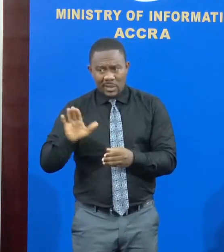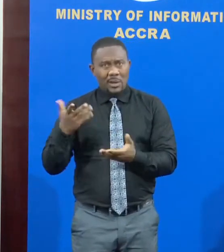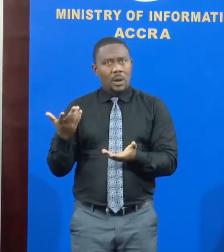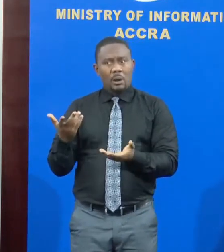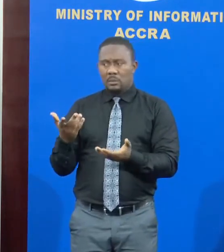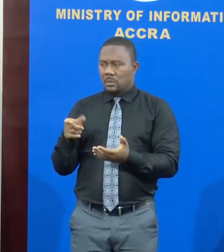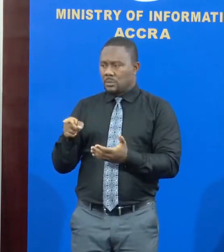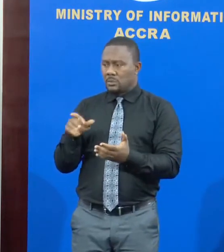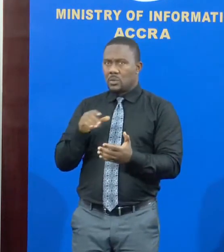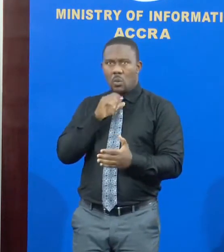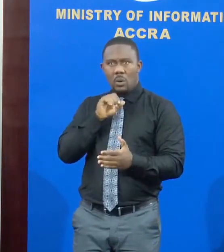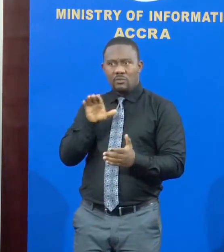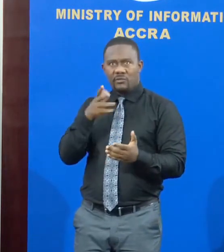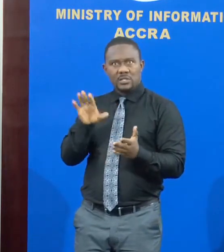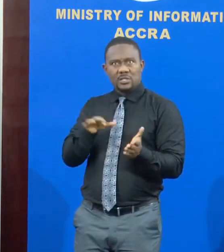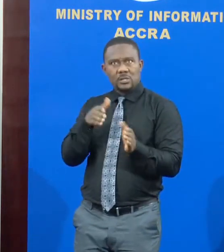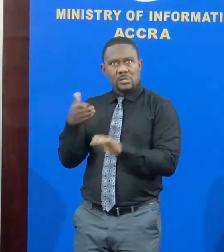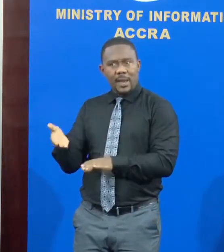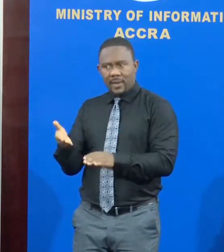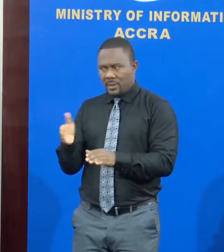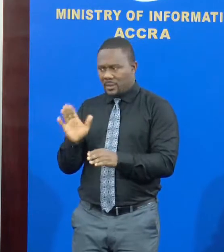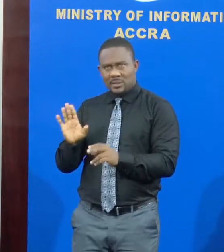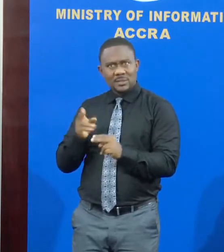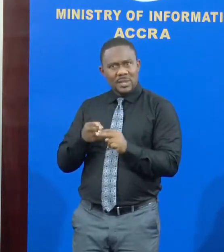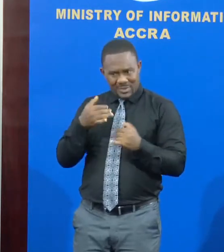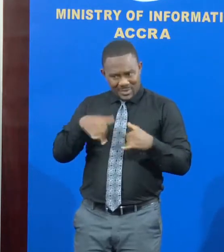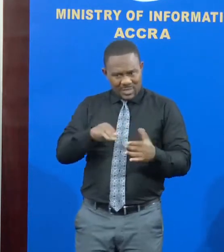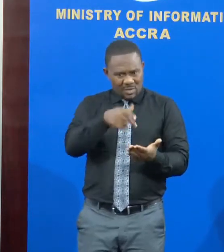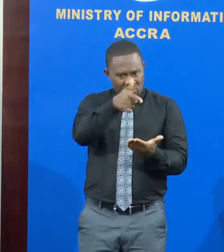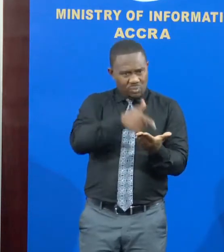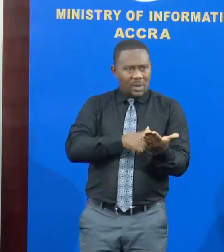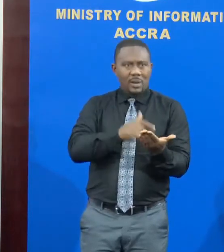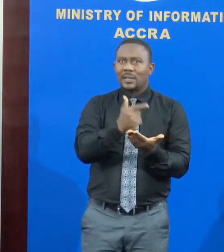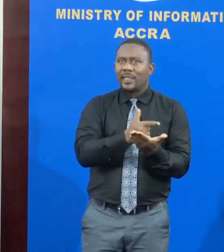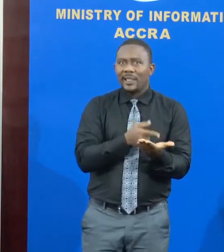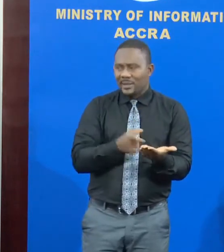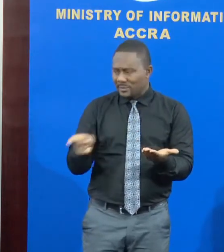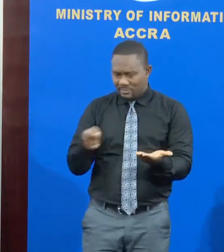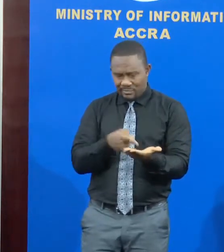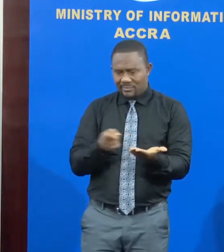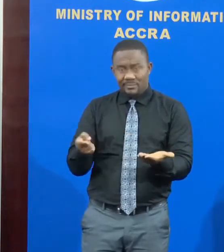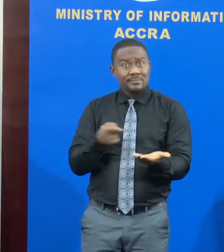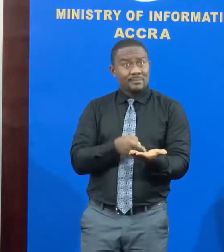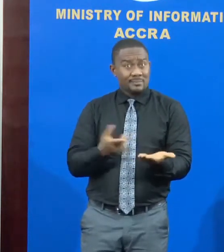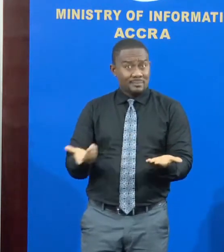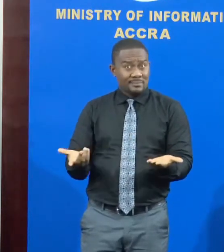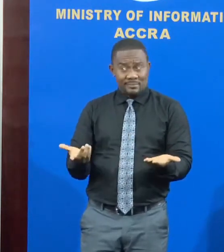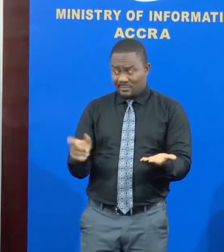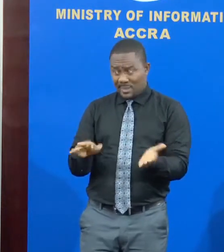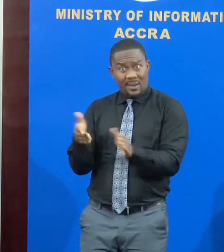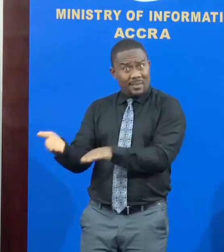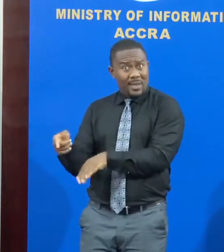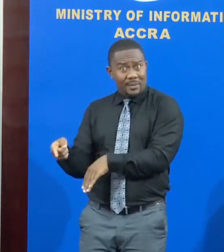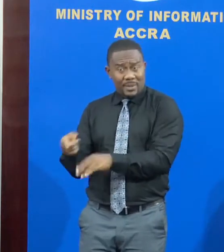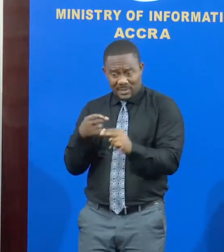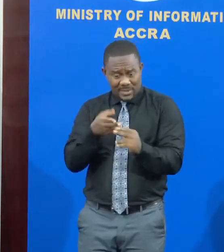from the database, and there is difficulty also in identifying foreigners during the entire registration process.